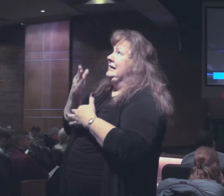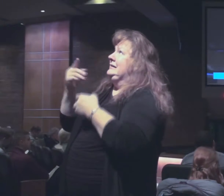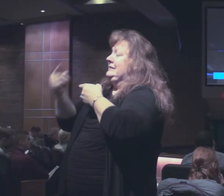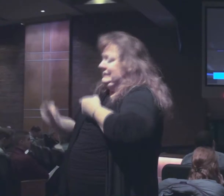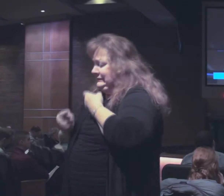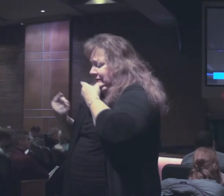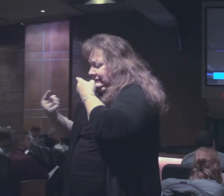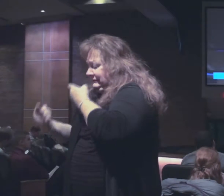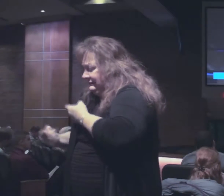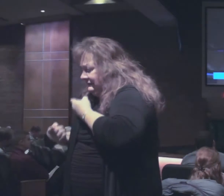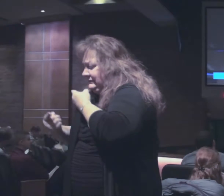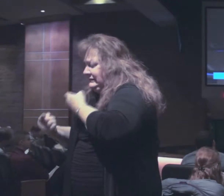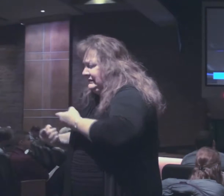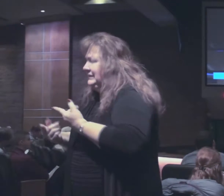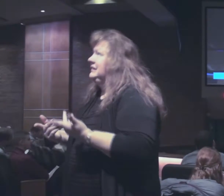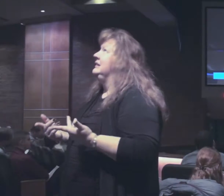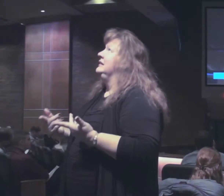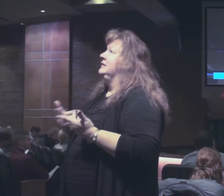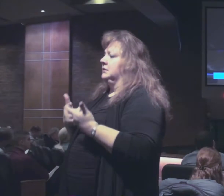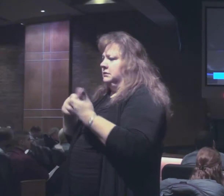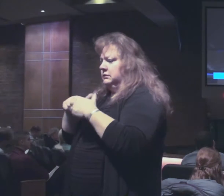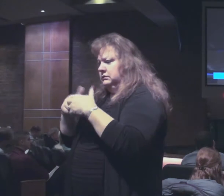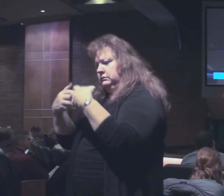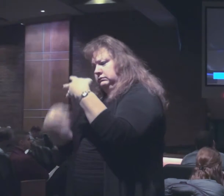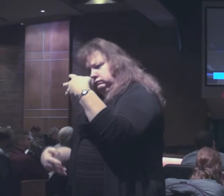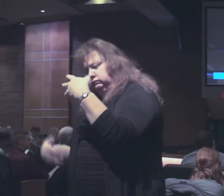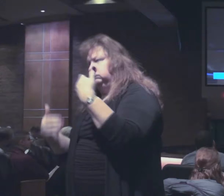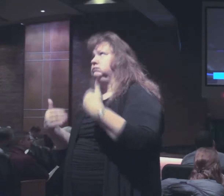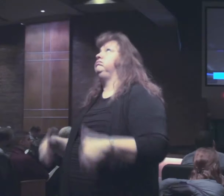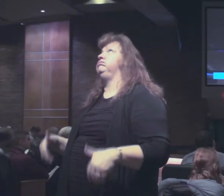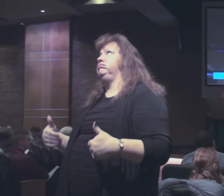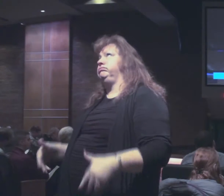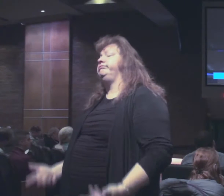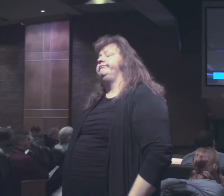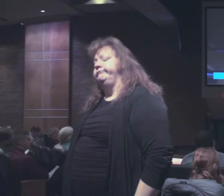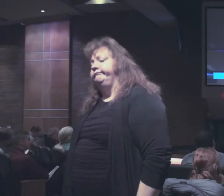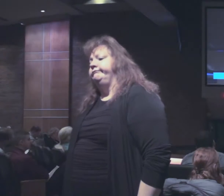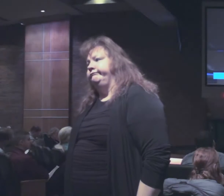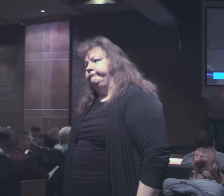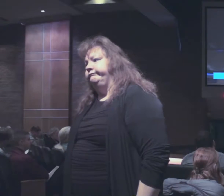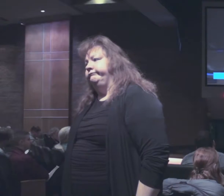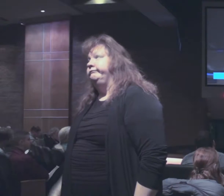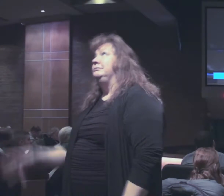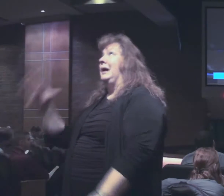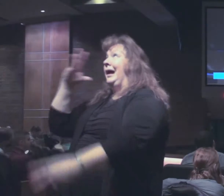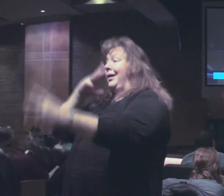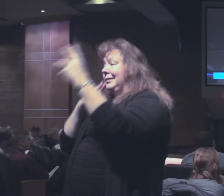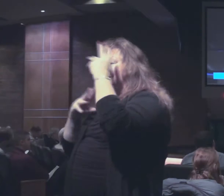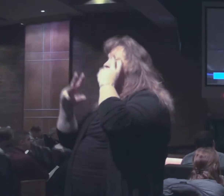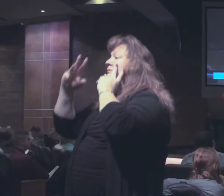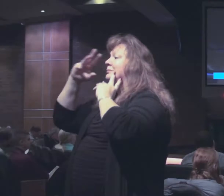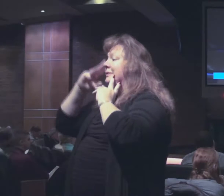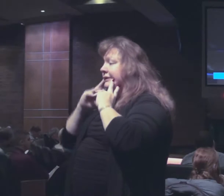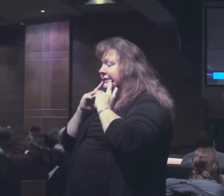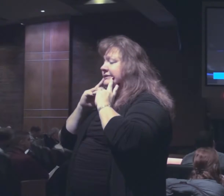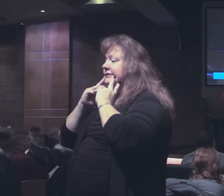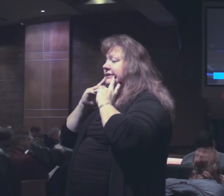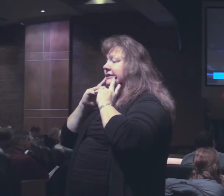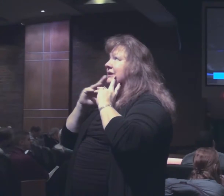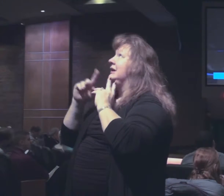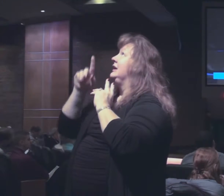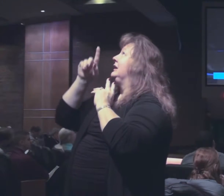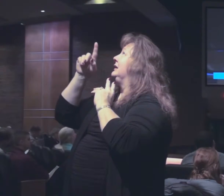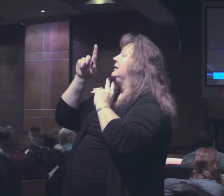difficulty, going through trials, experiencing that which